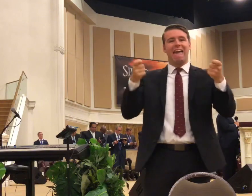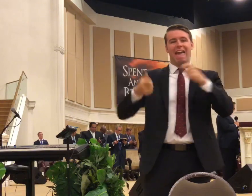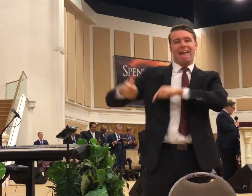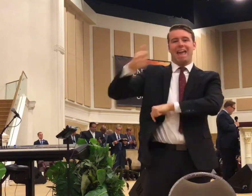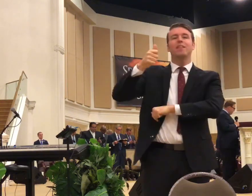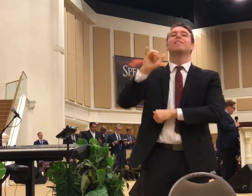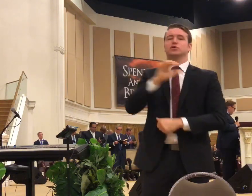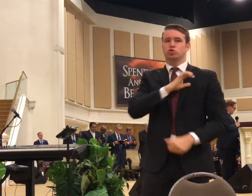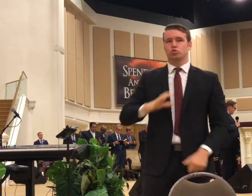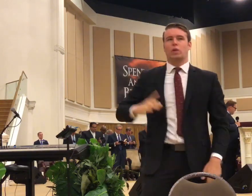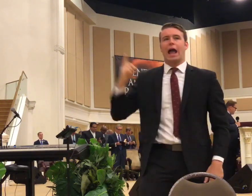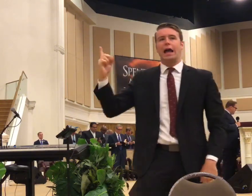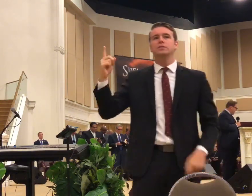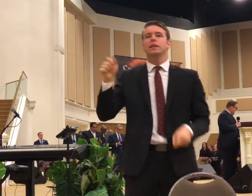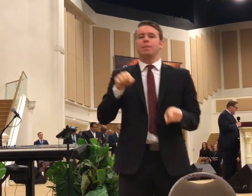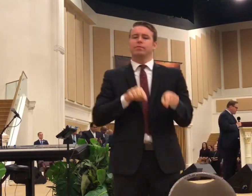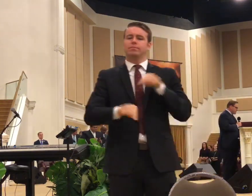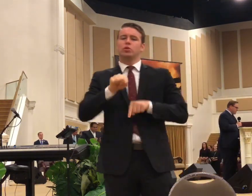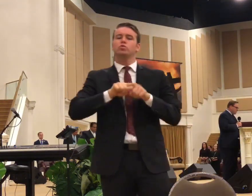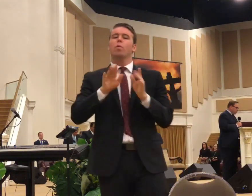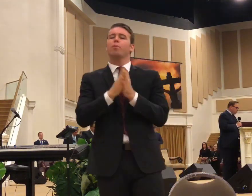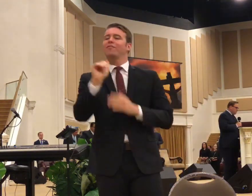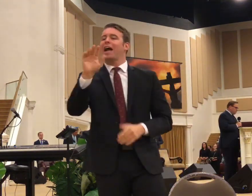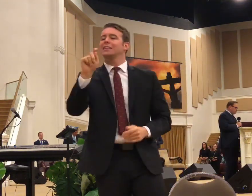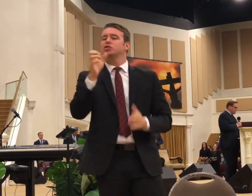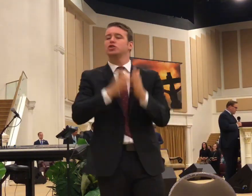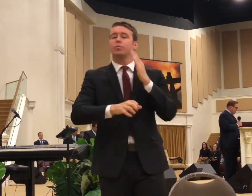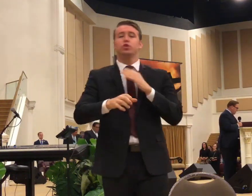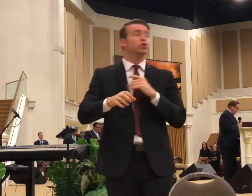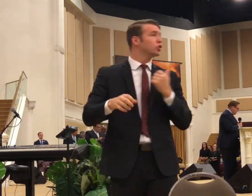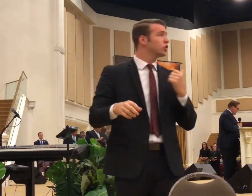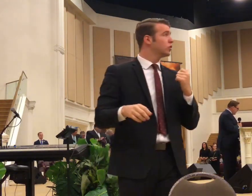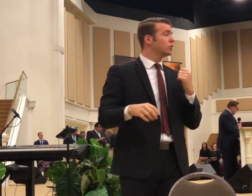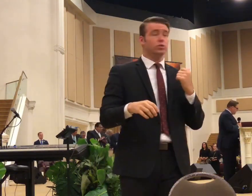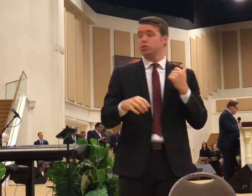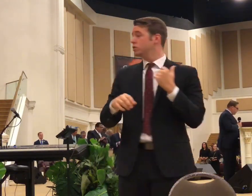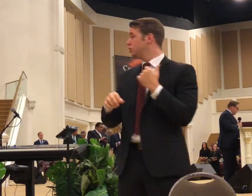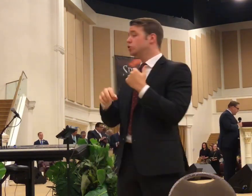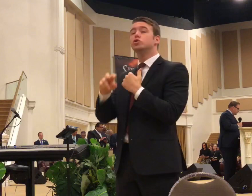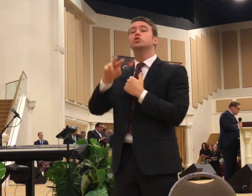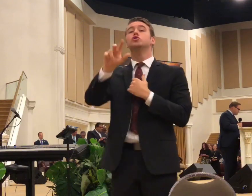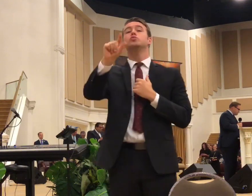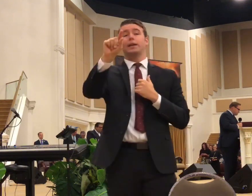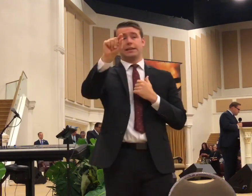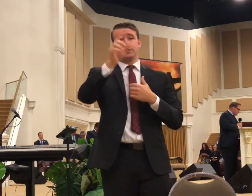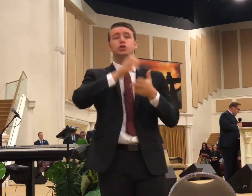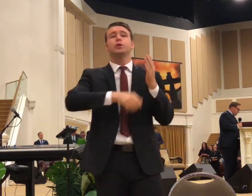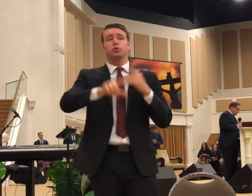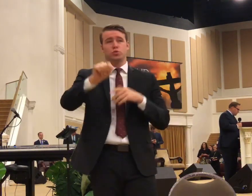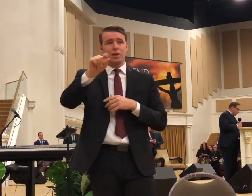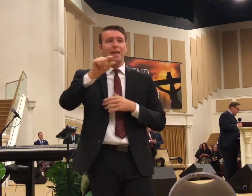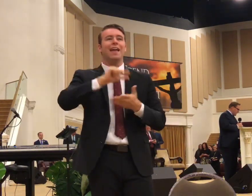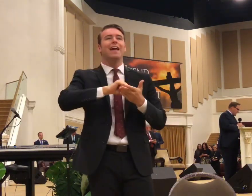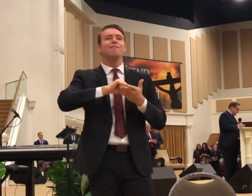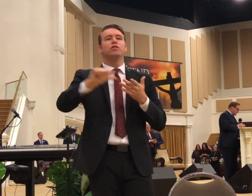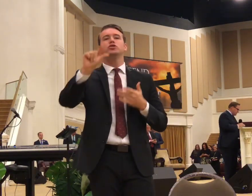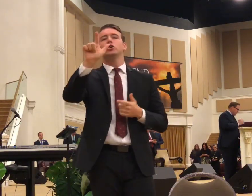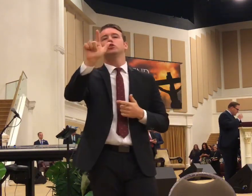Christ. Now let's go backwards a little bit to the book of Acts, 1 verse, chapter 20 and